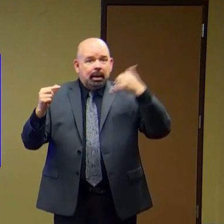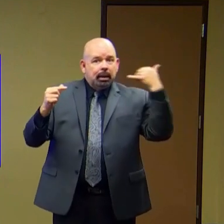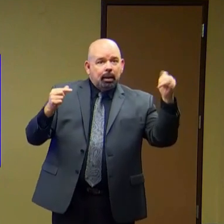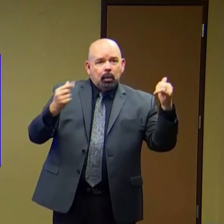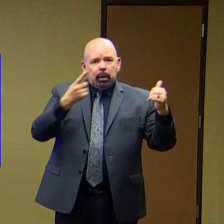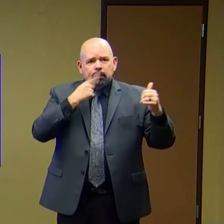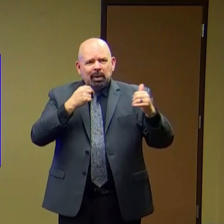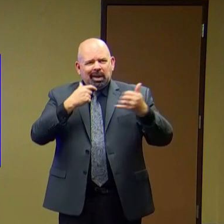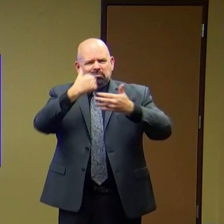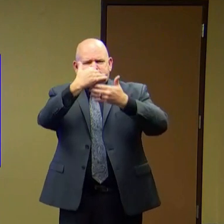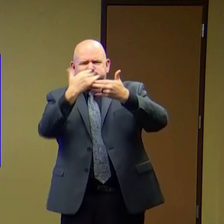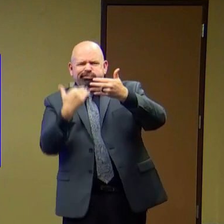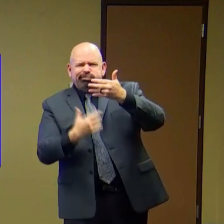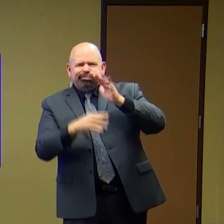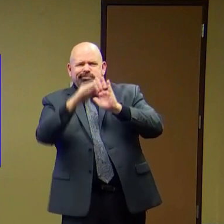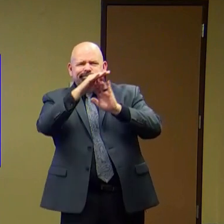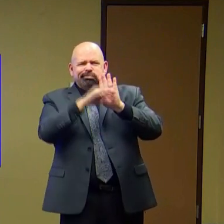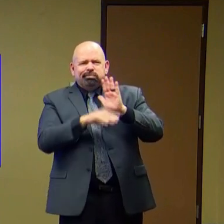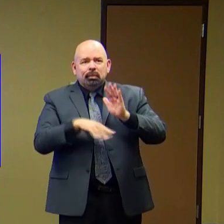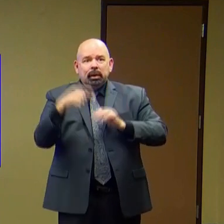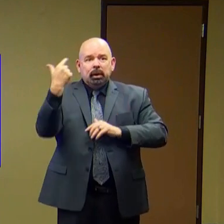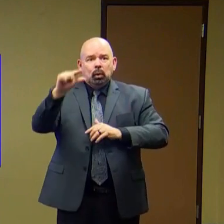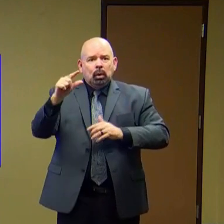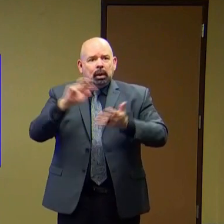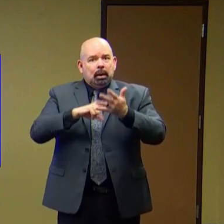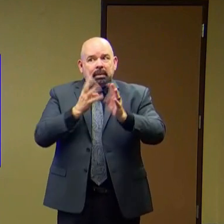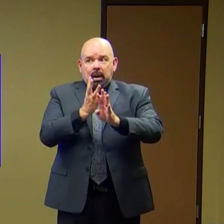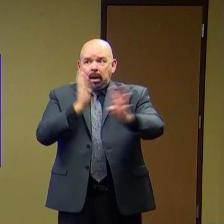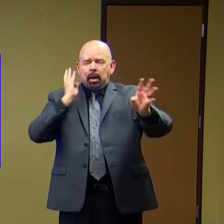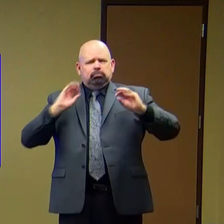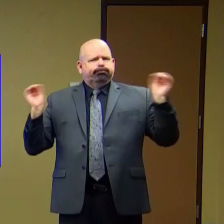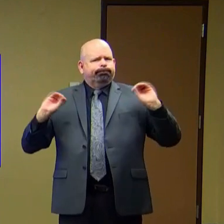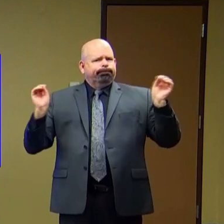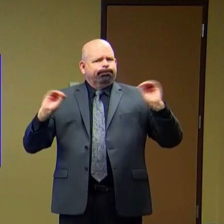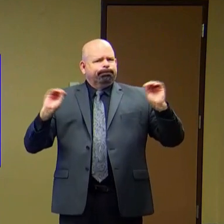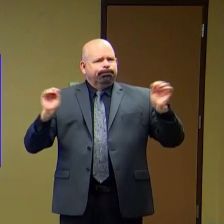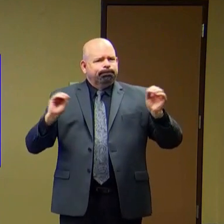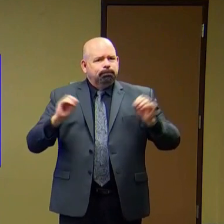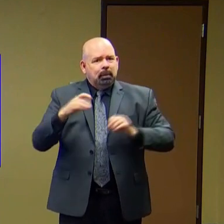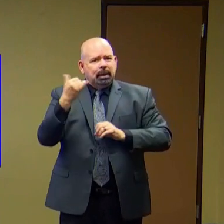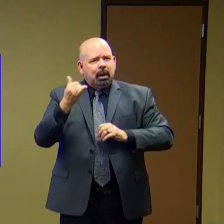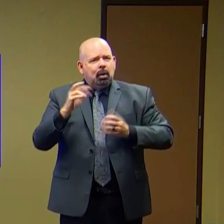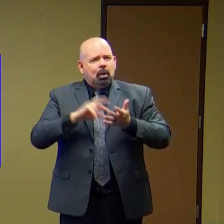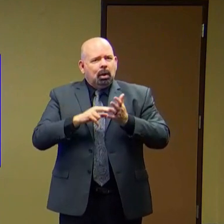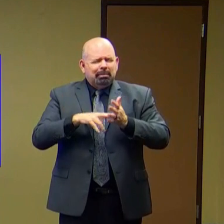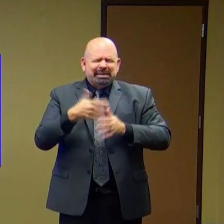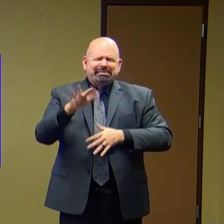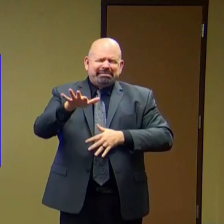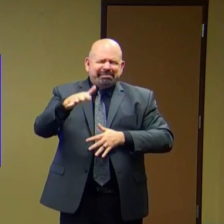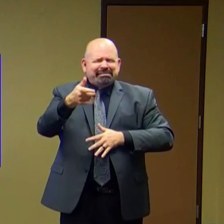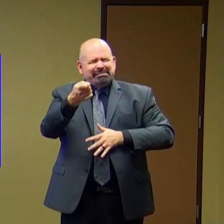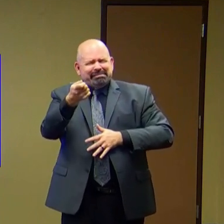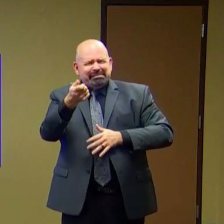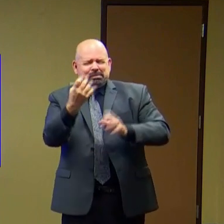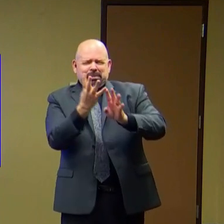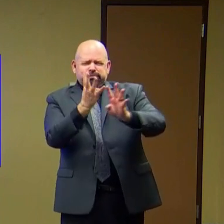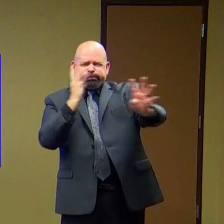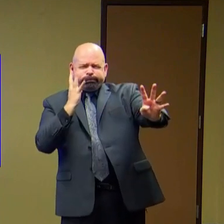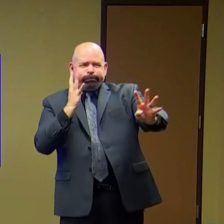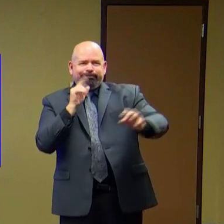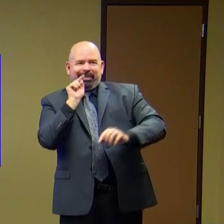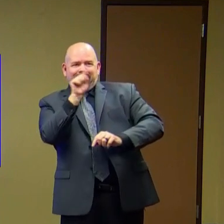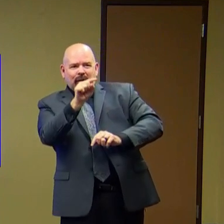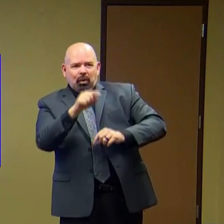will be safe. In the current environment that we're in, and even back when we were in a much worse environment in July during the